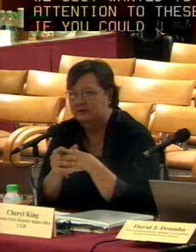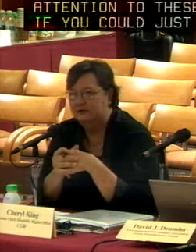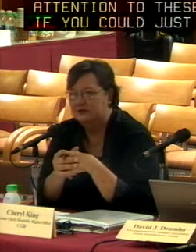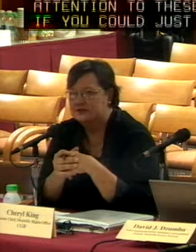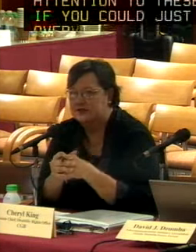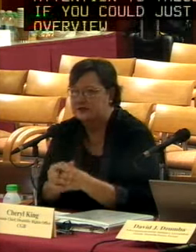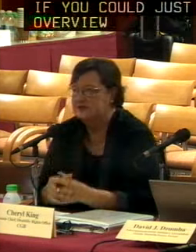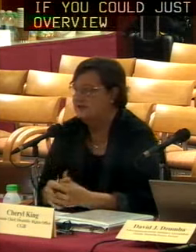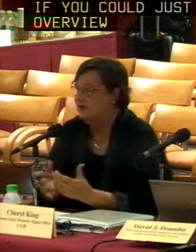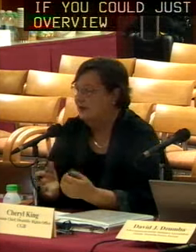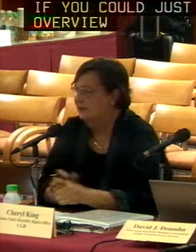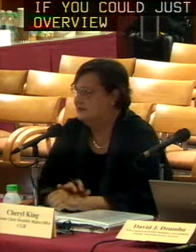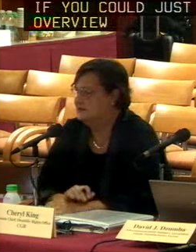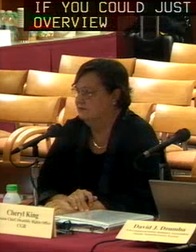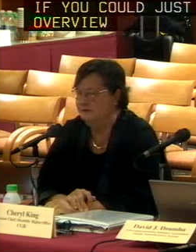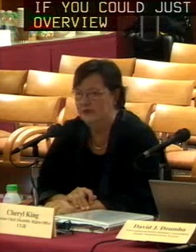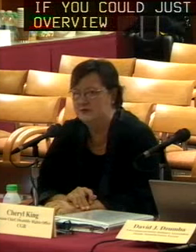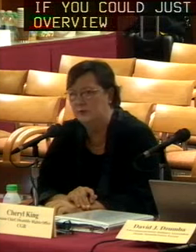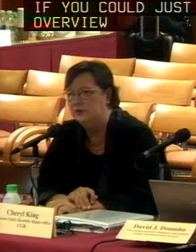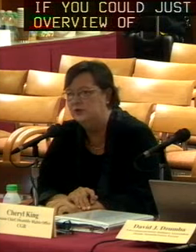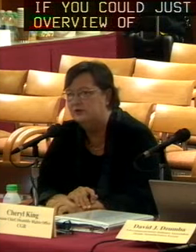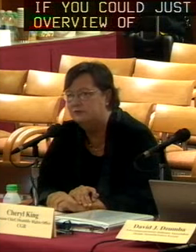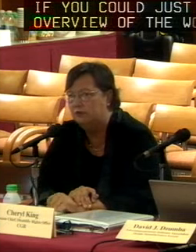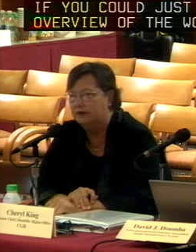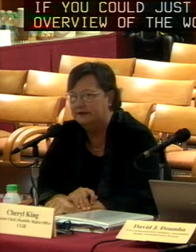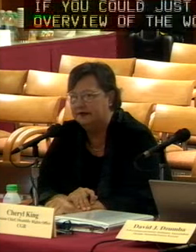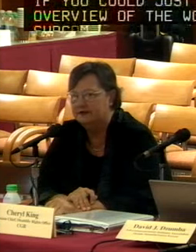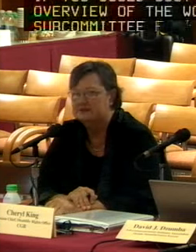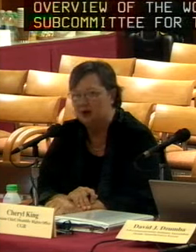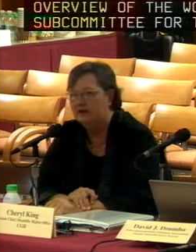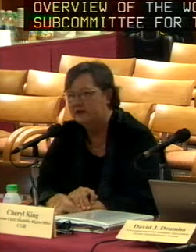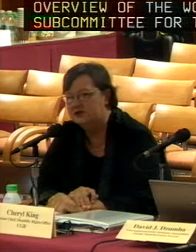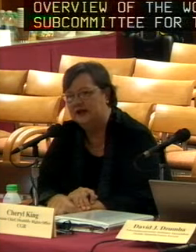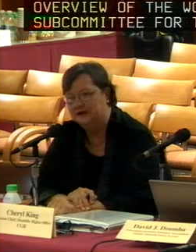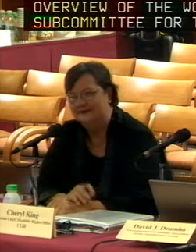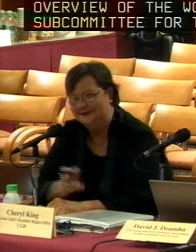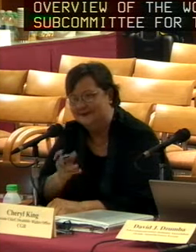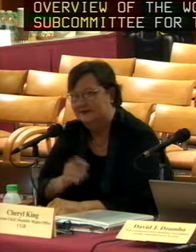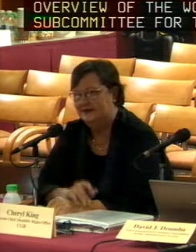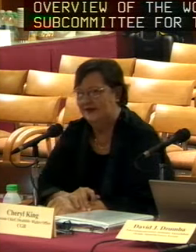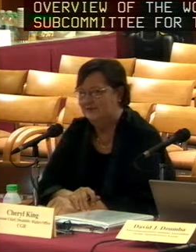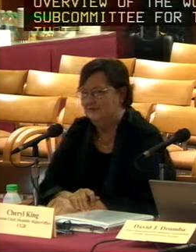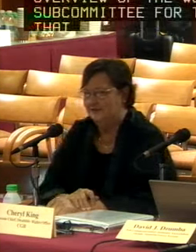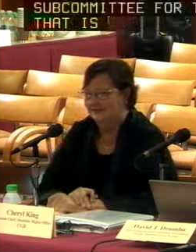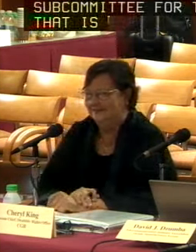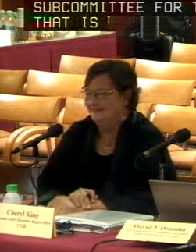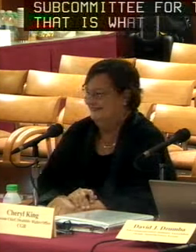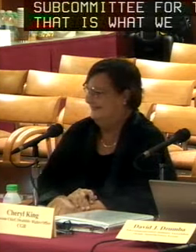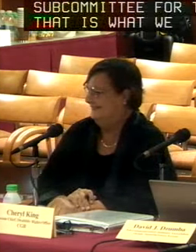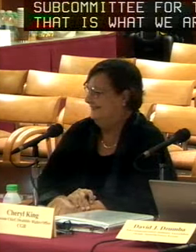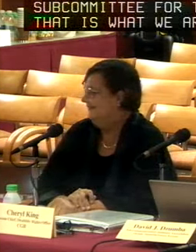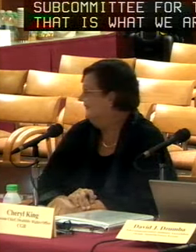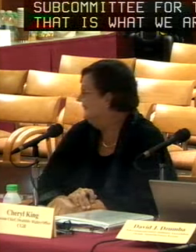those sections, that's what we're looking for in this part of the agenda. Angel?